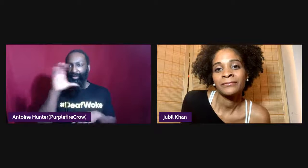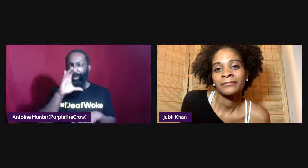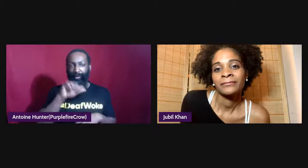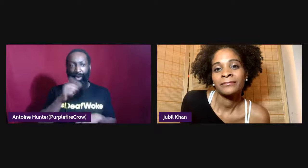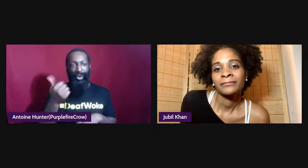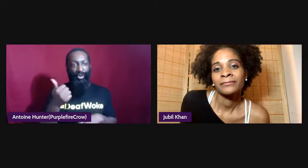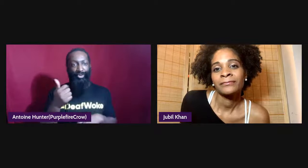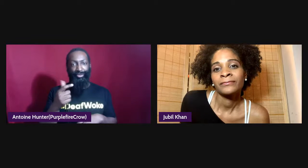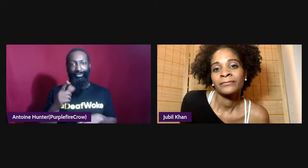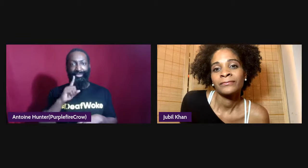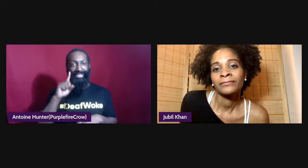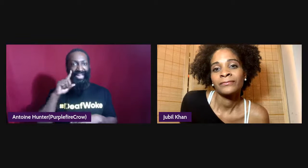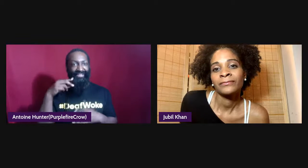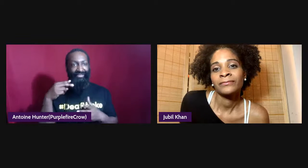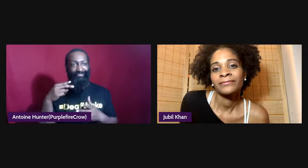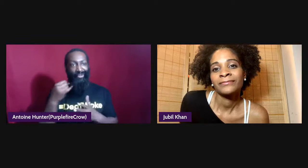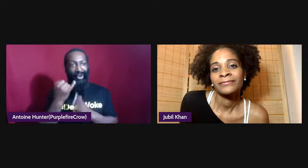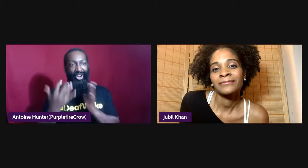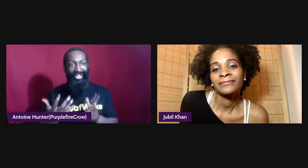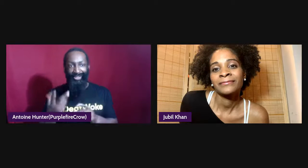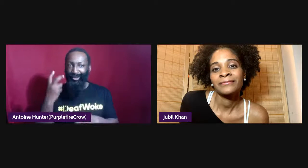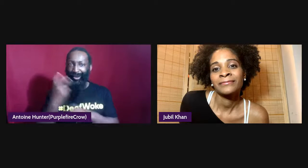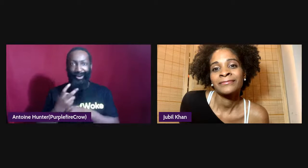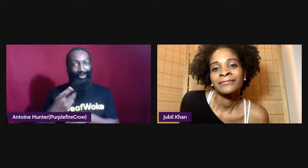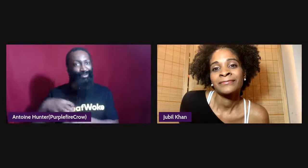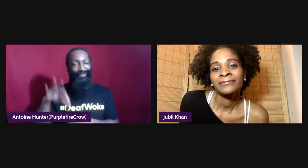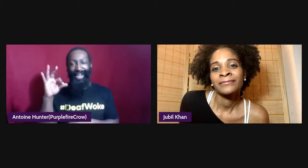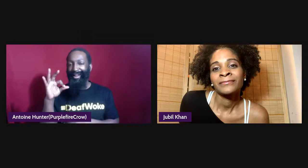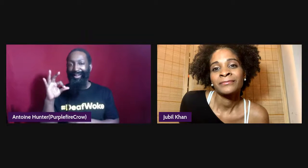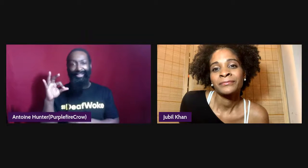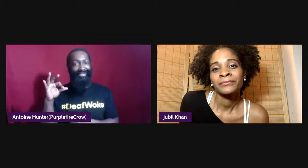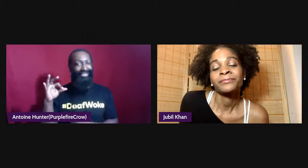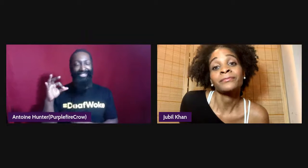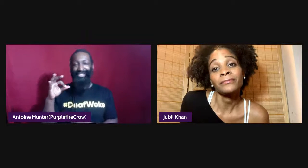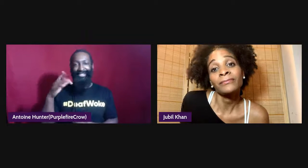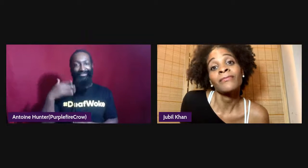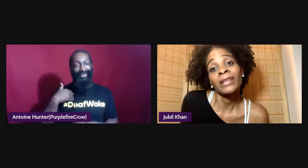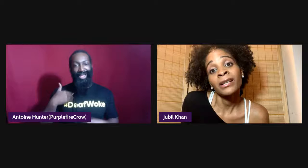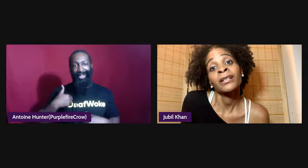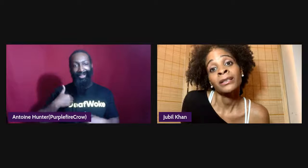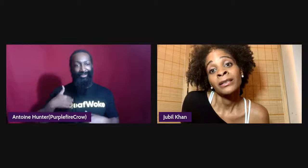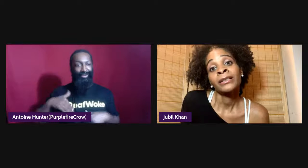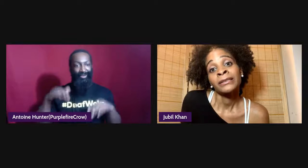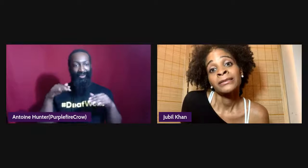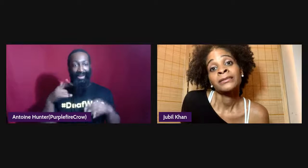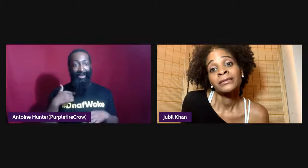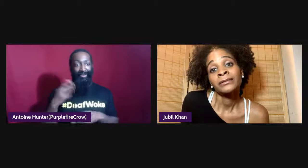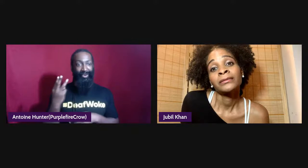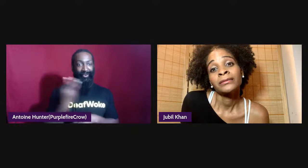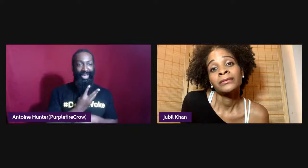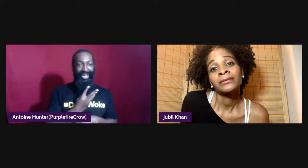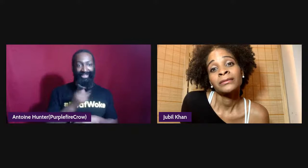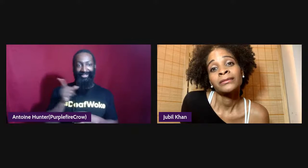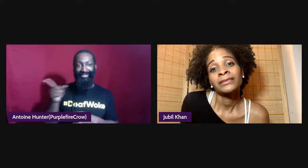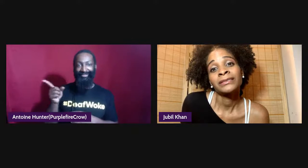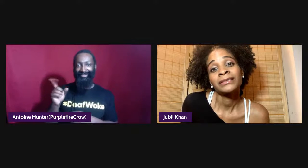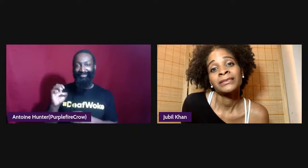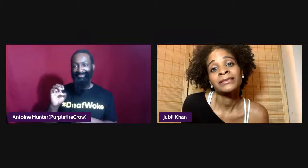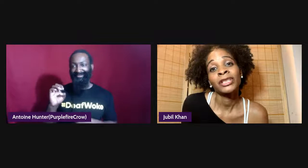I do a lot, yeah. You know, growing up, we're trying to find that role model, that deaf role